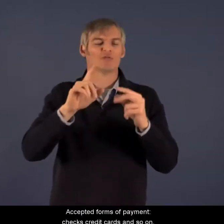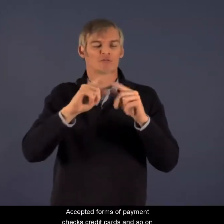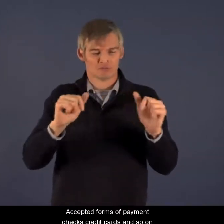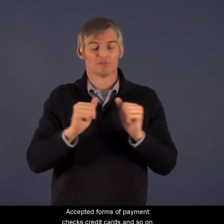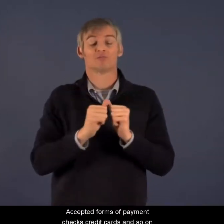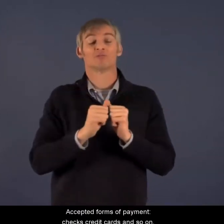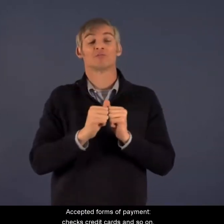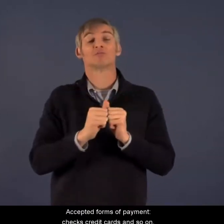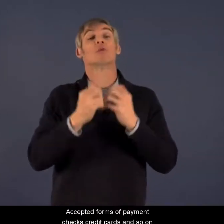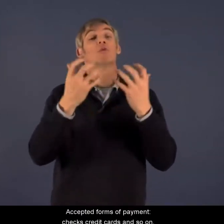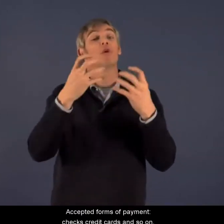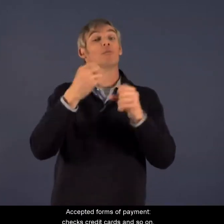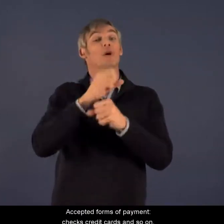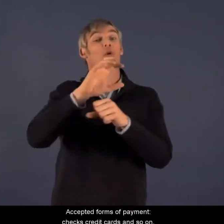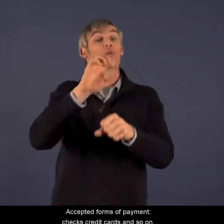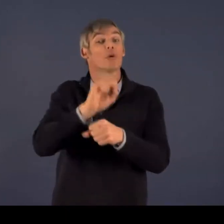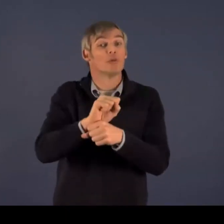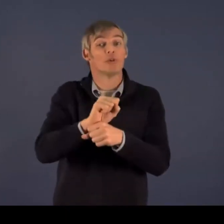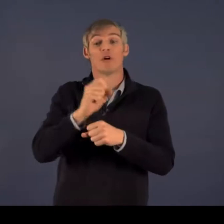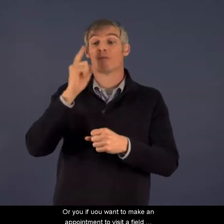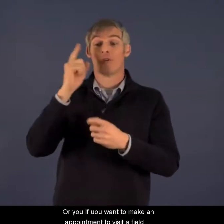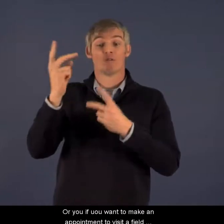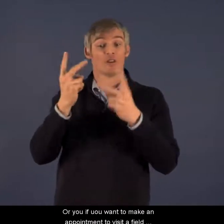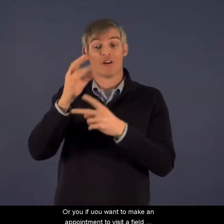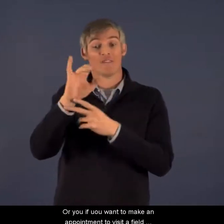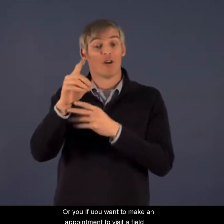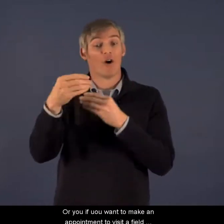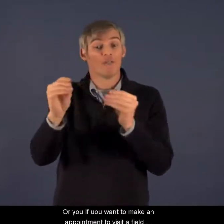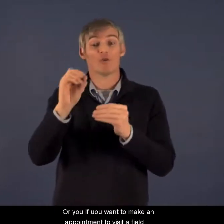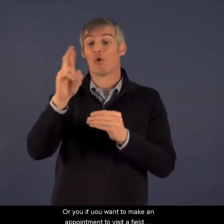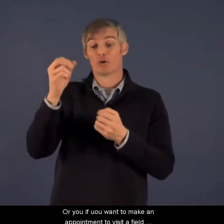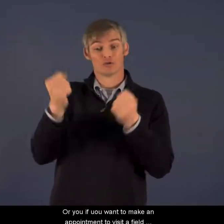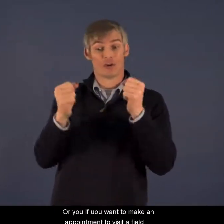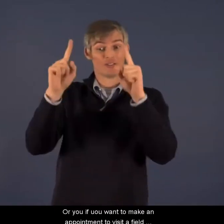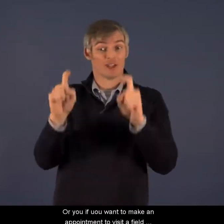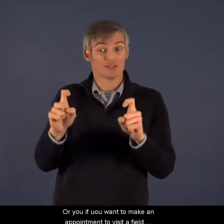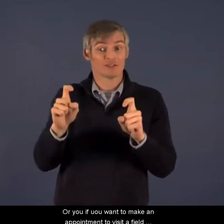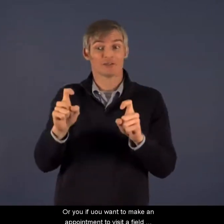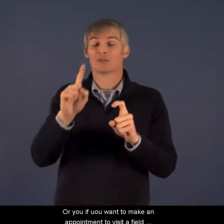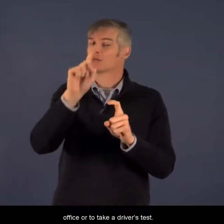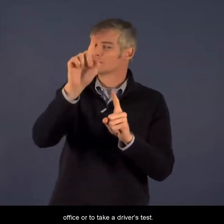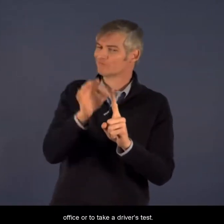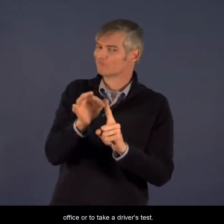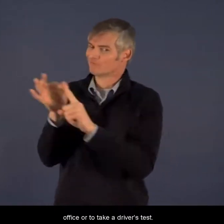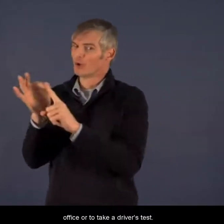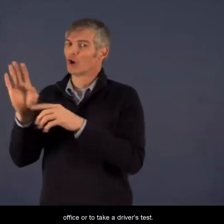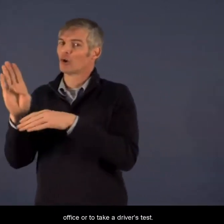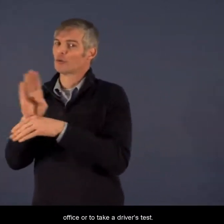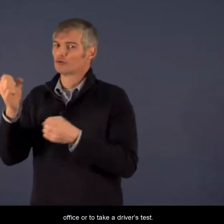payment, checks, credit cards, or so on, or you want to make an appointment to visit a field office or to take a driver's